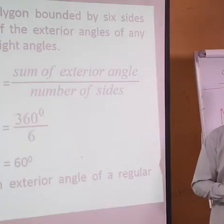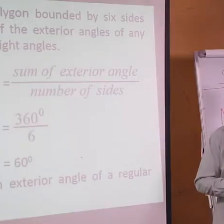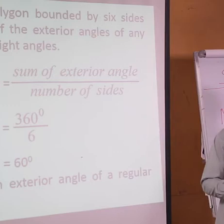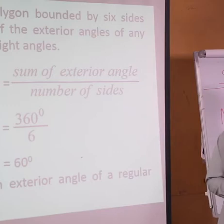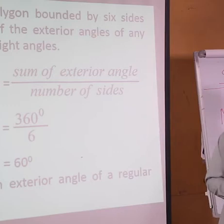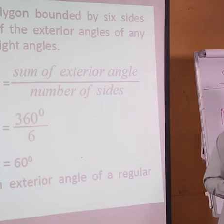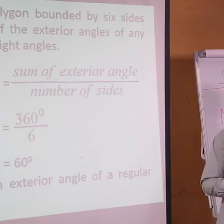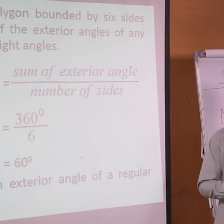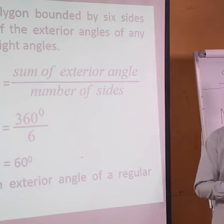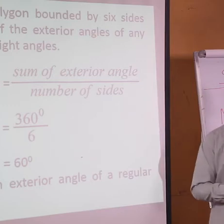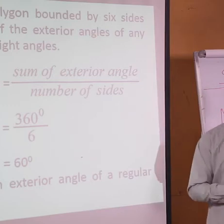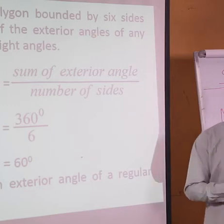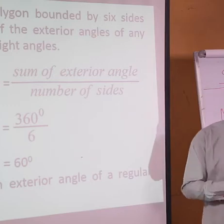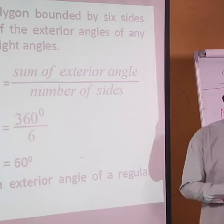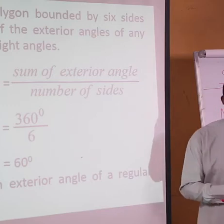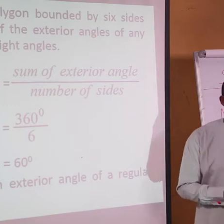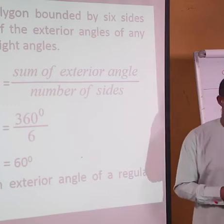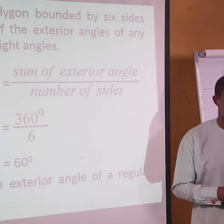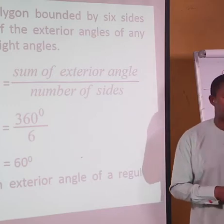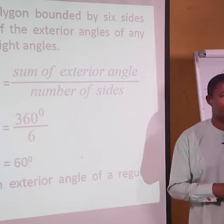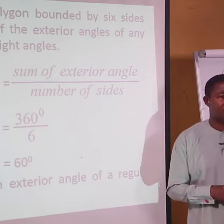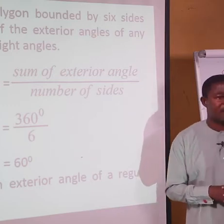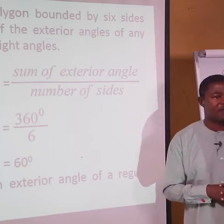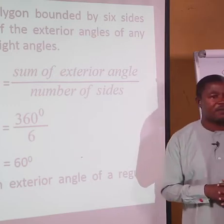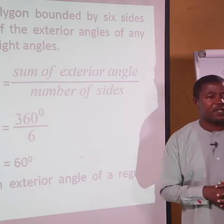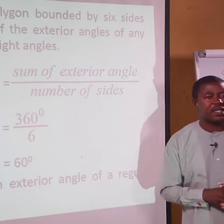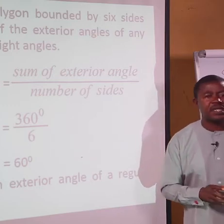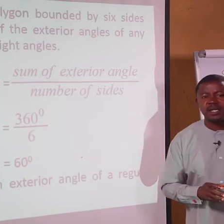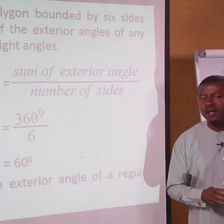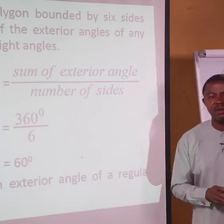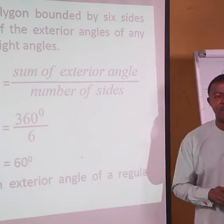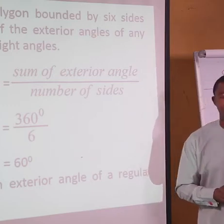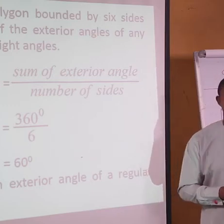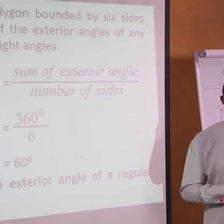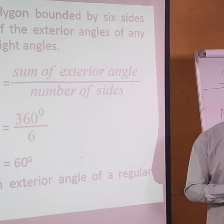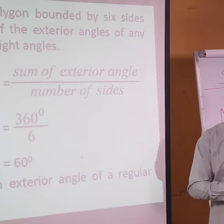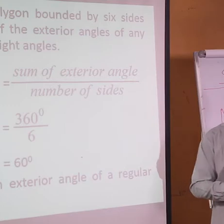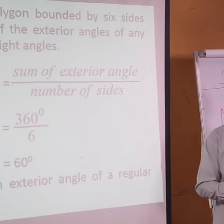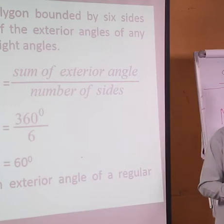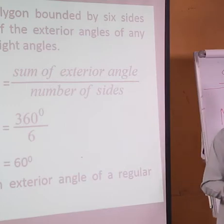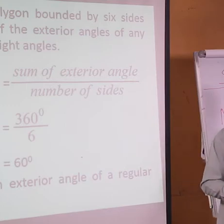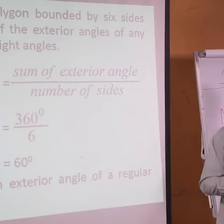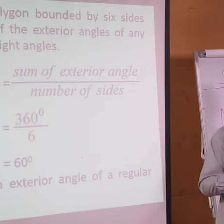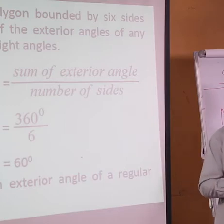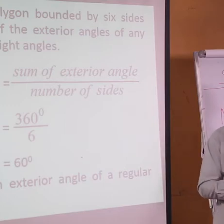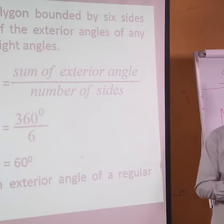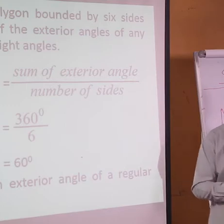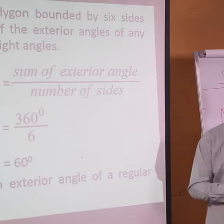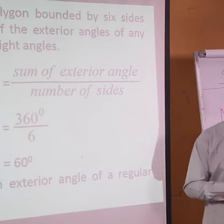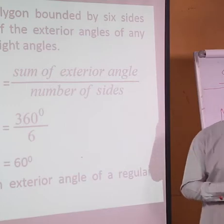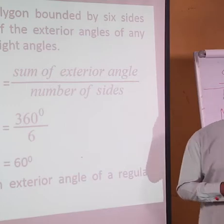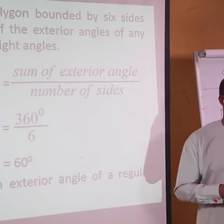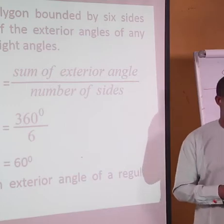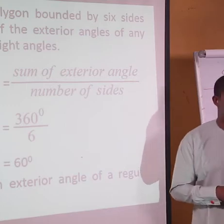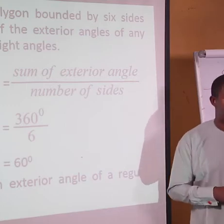sides. Now, we are expected to calculate the size of each angle of a